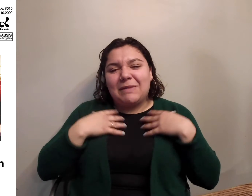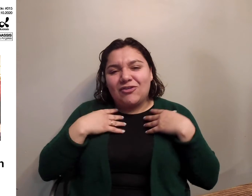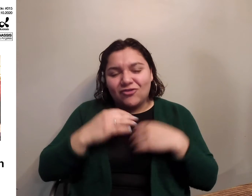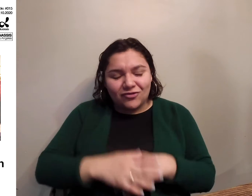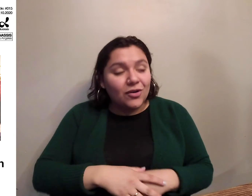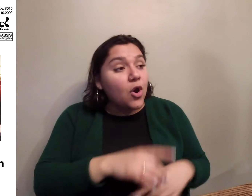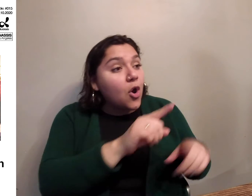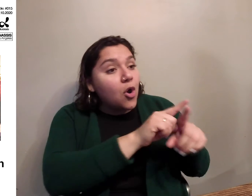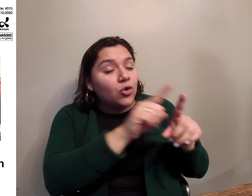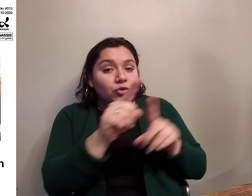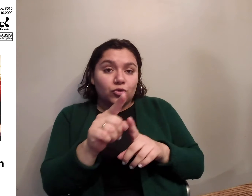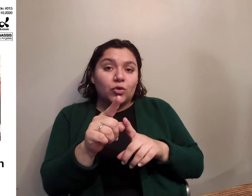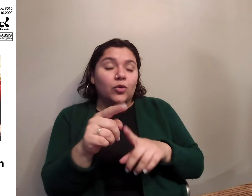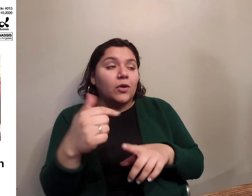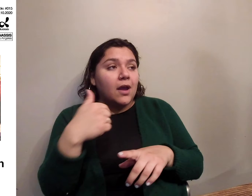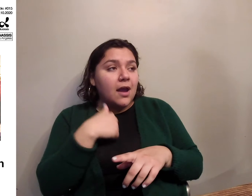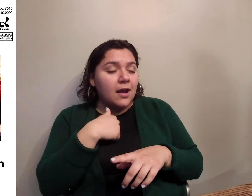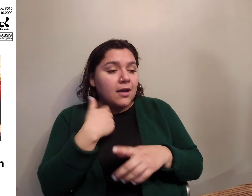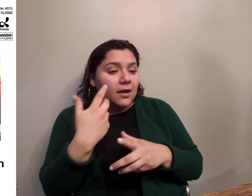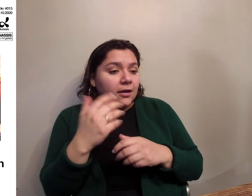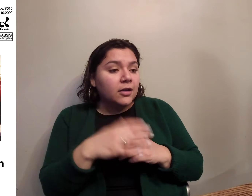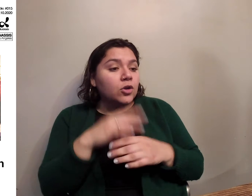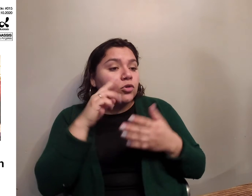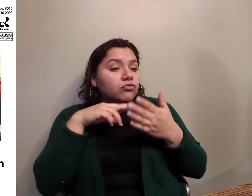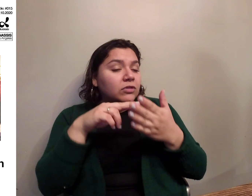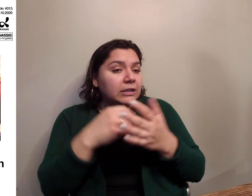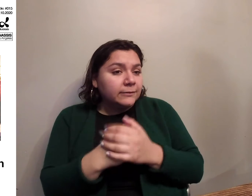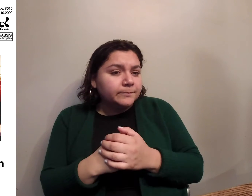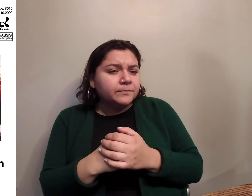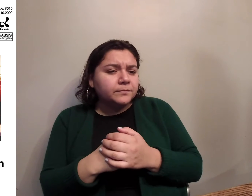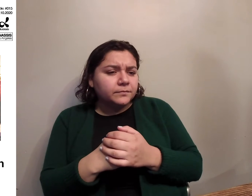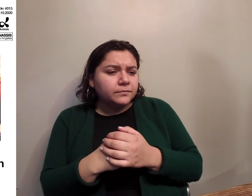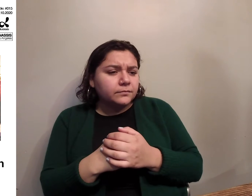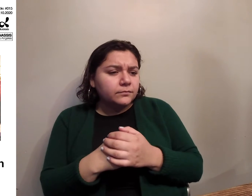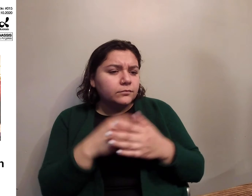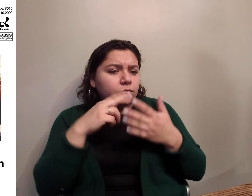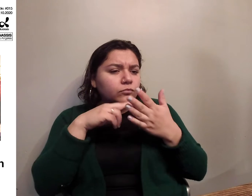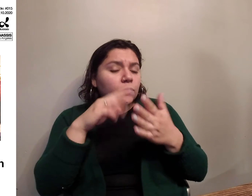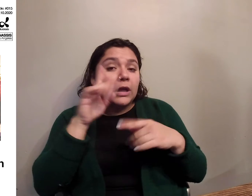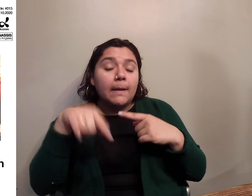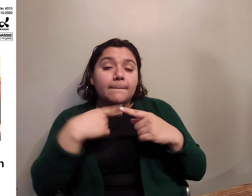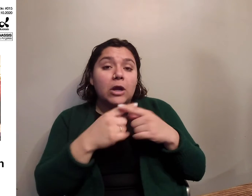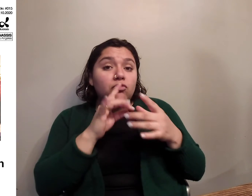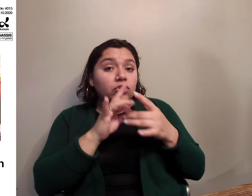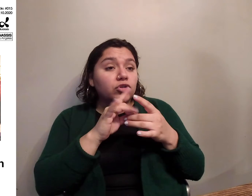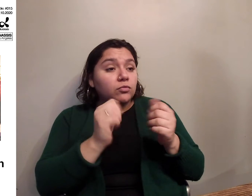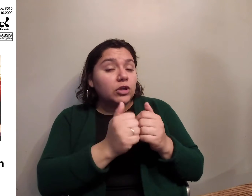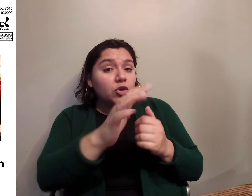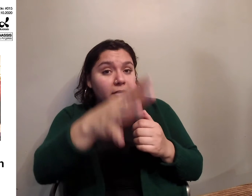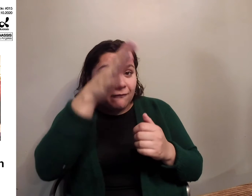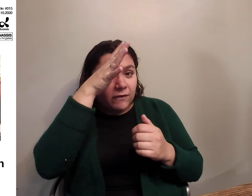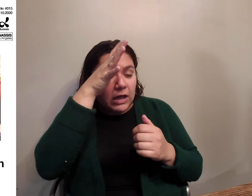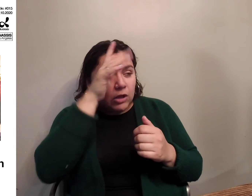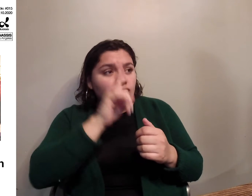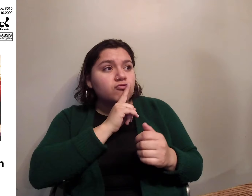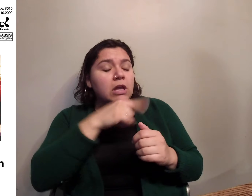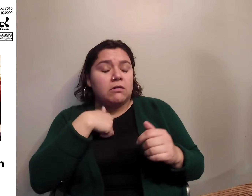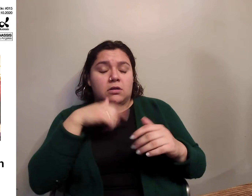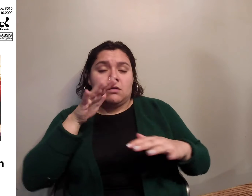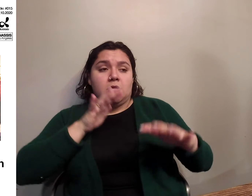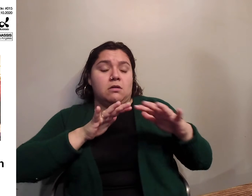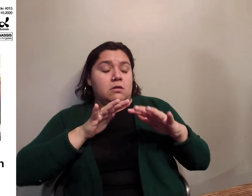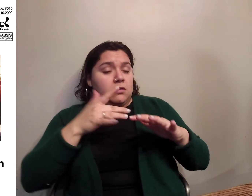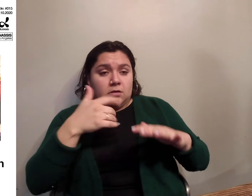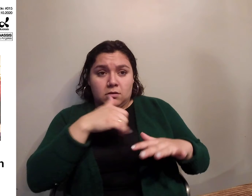I also, in reading about your relationship with your father, I was so taken by the fact